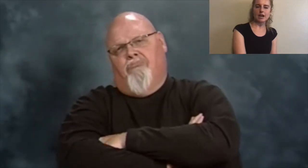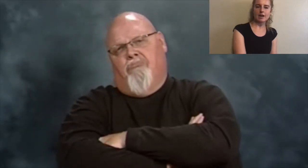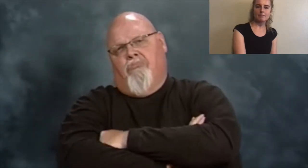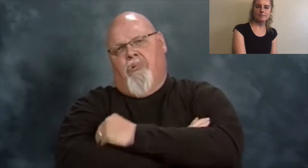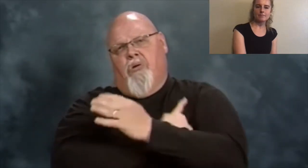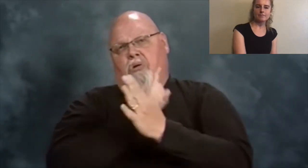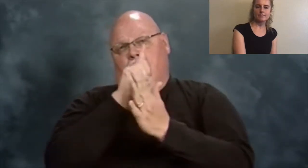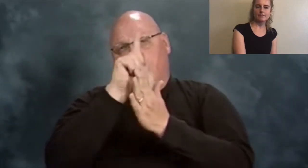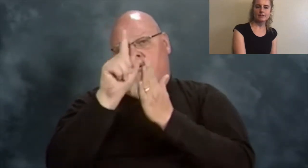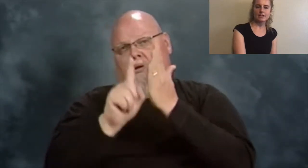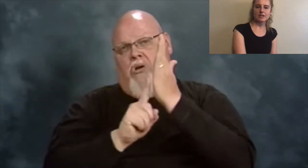time.